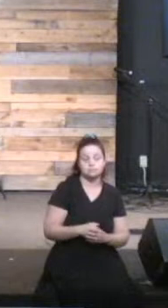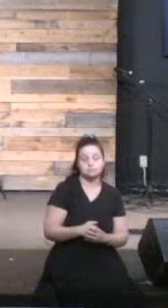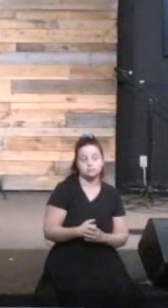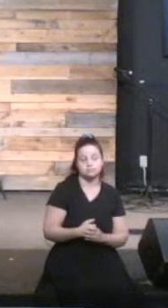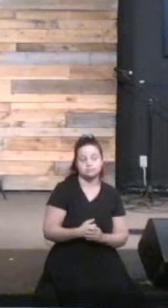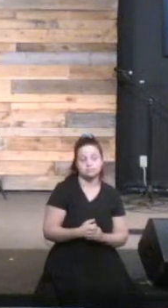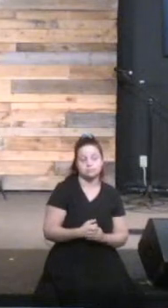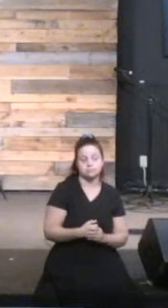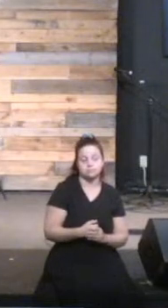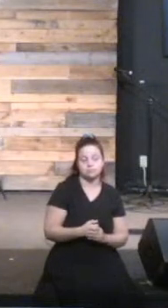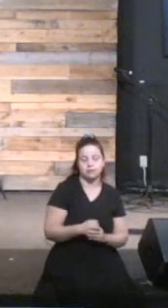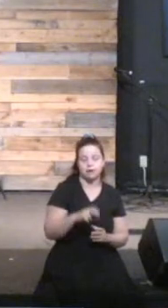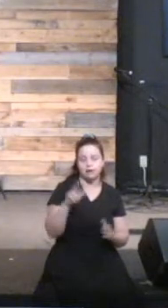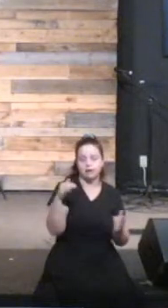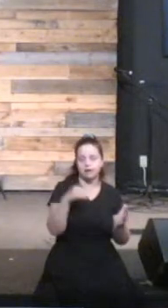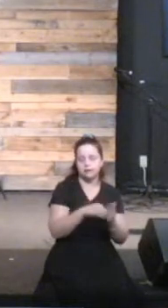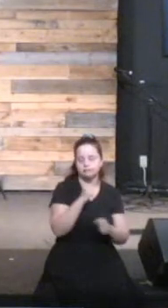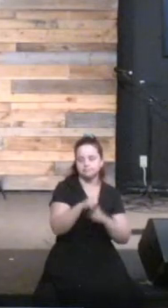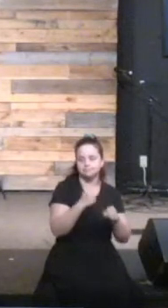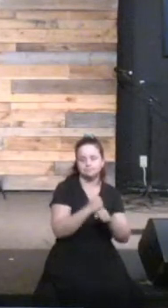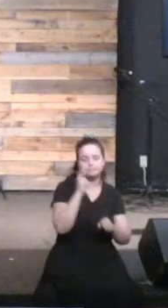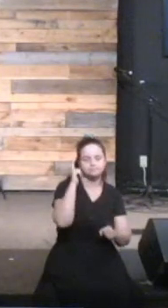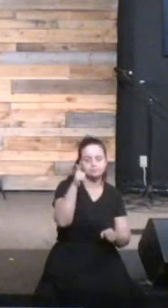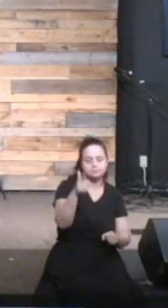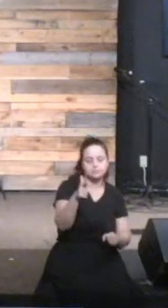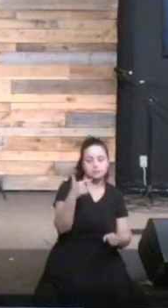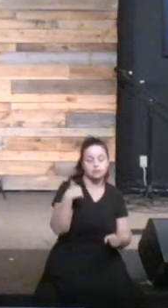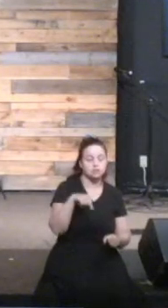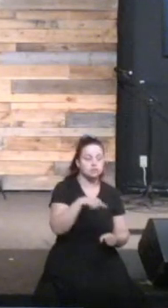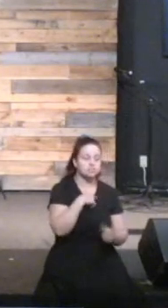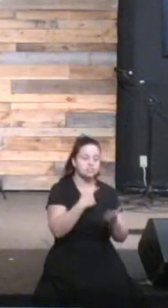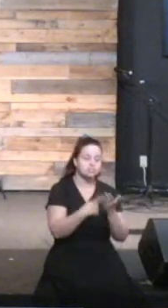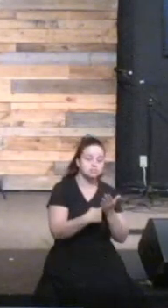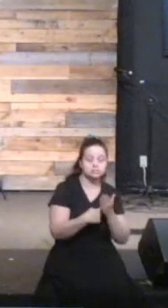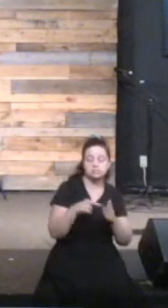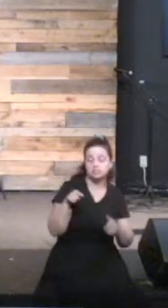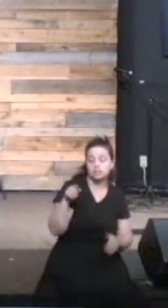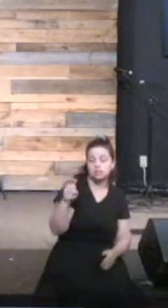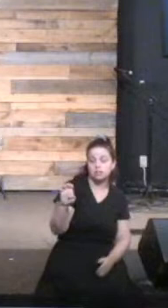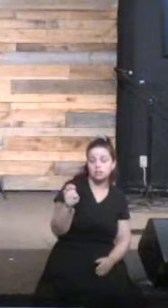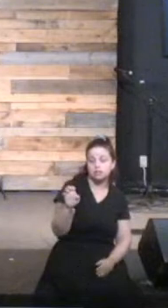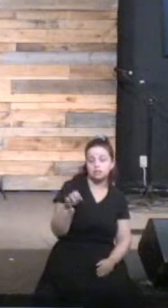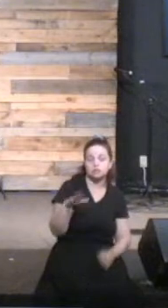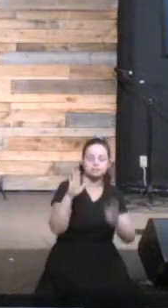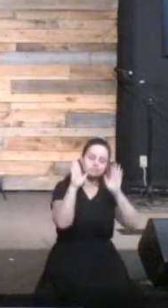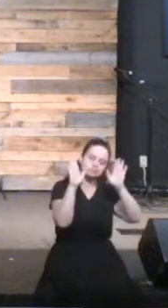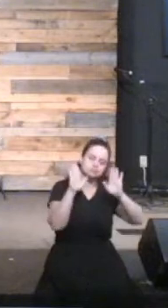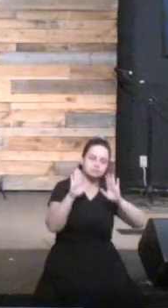three thousand years later we're talking about him on a Sunday morning